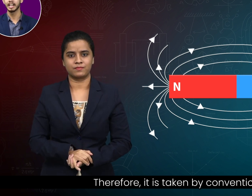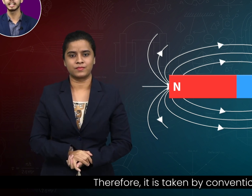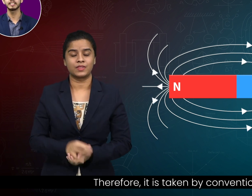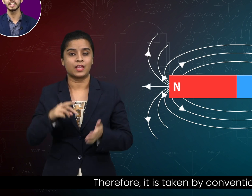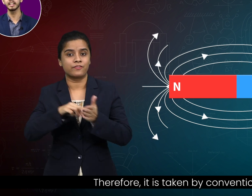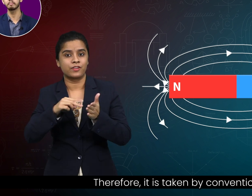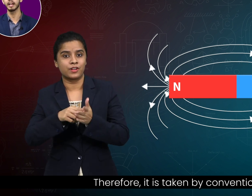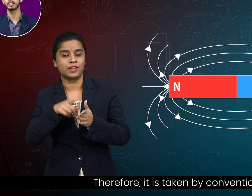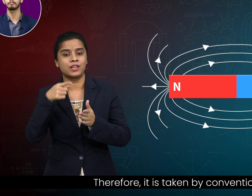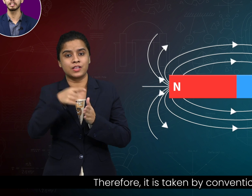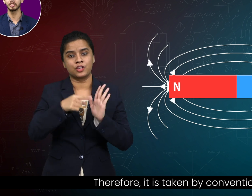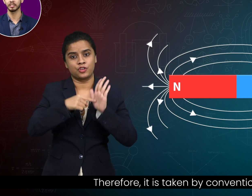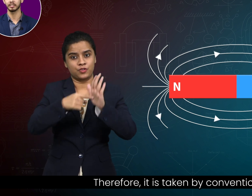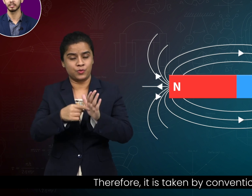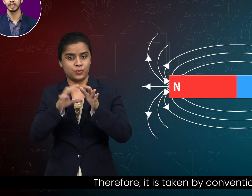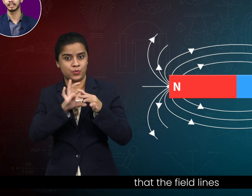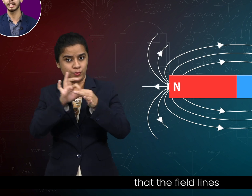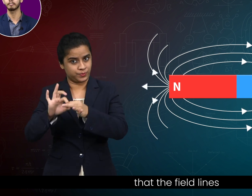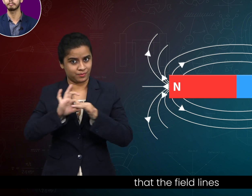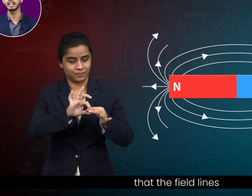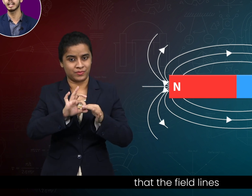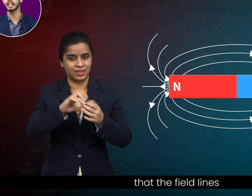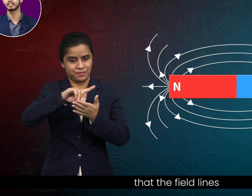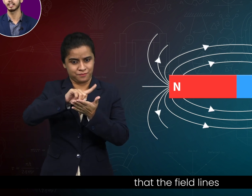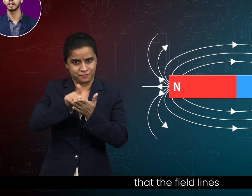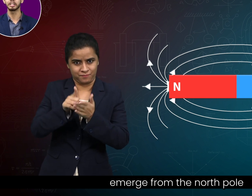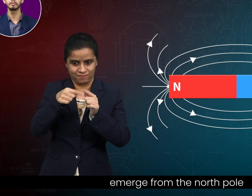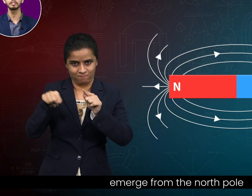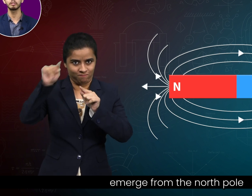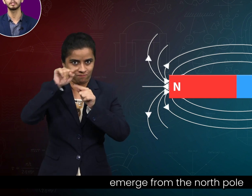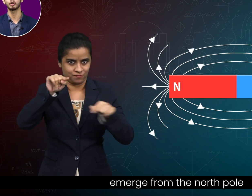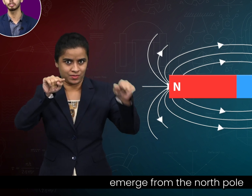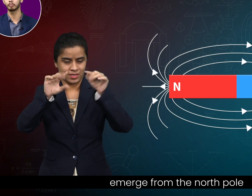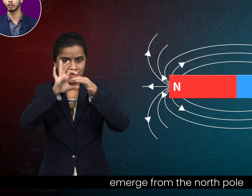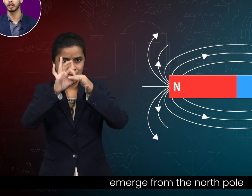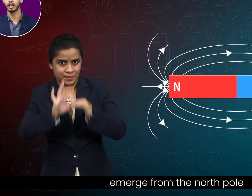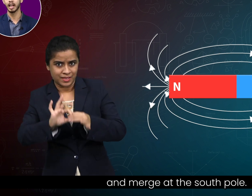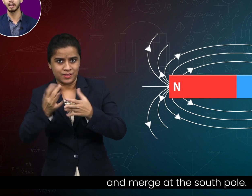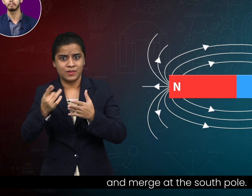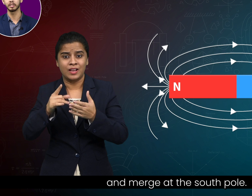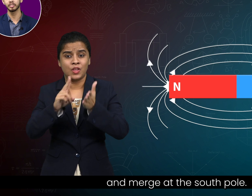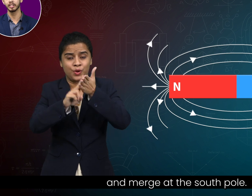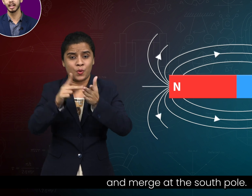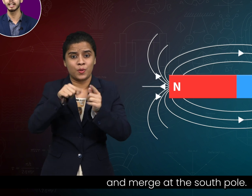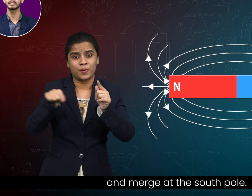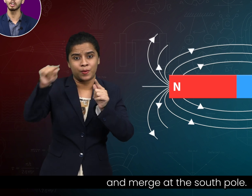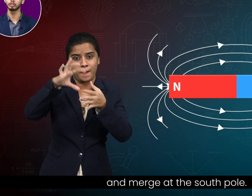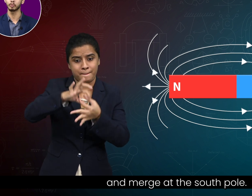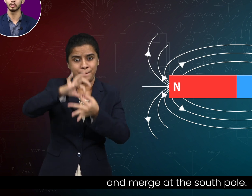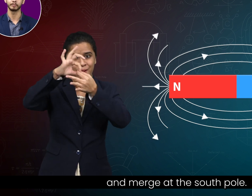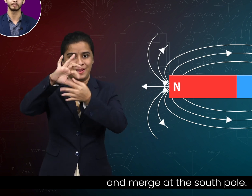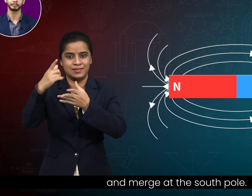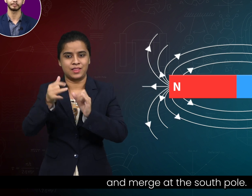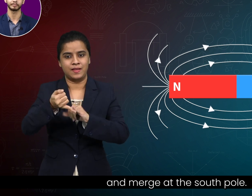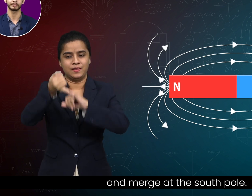Therefore, it is taken by convention that the field lines emerge from the North Pole and merge at the South